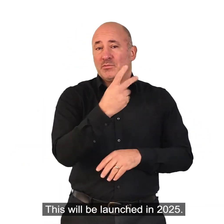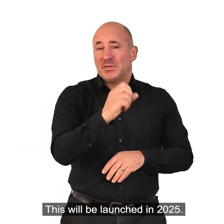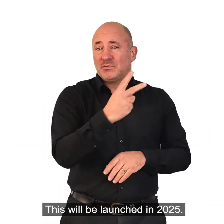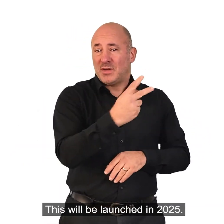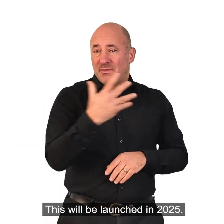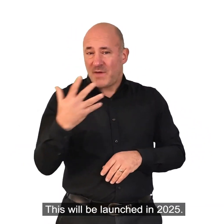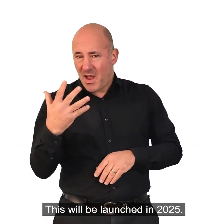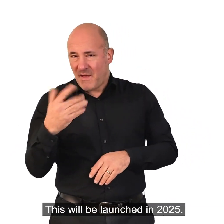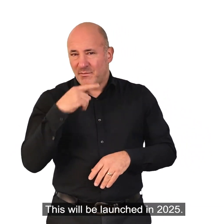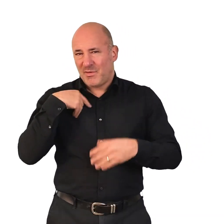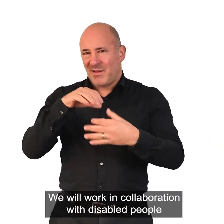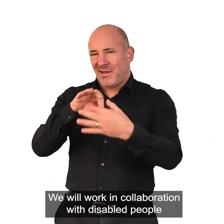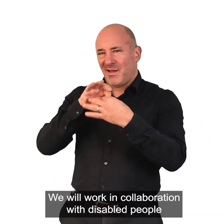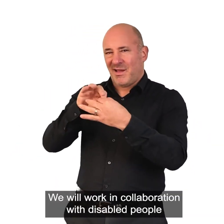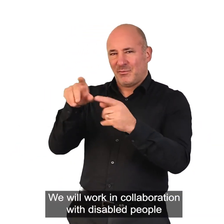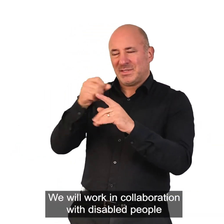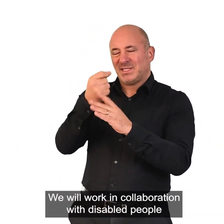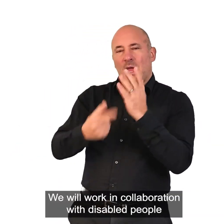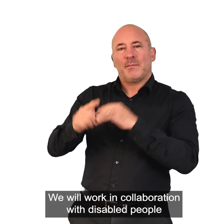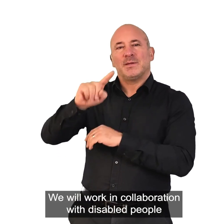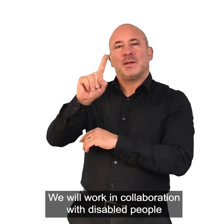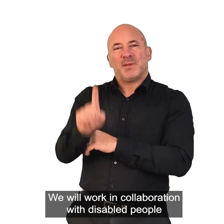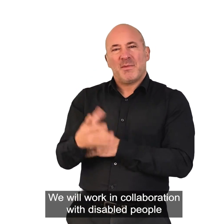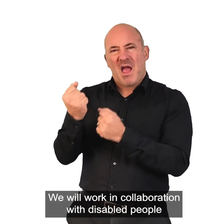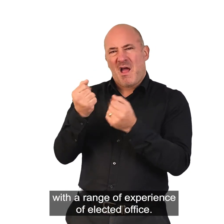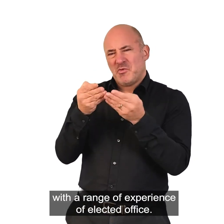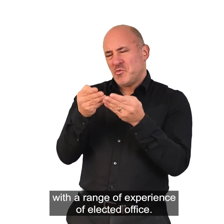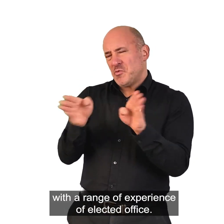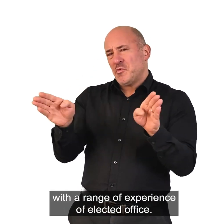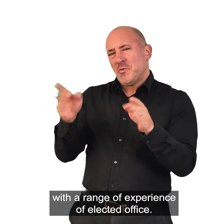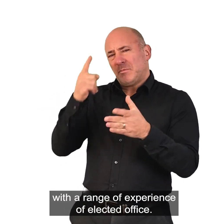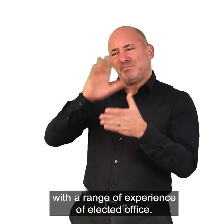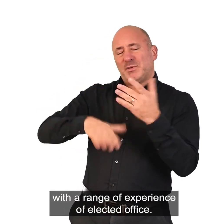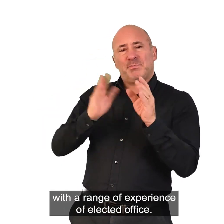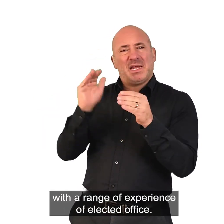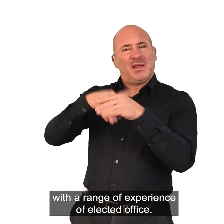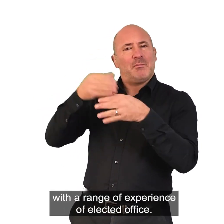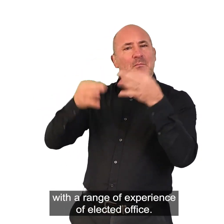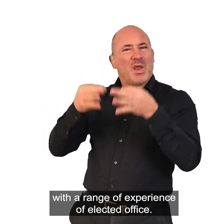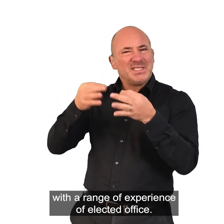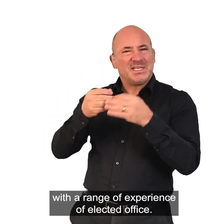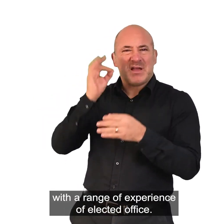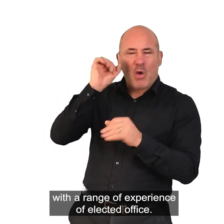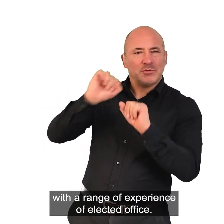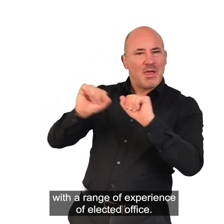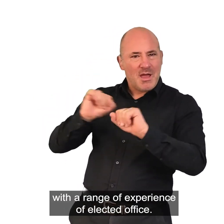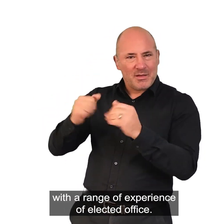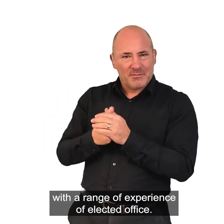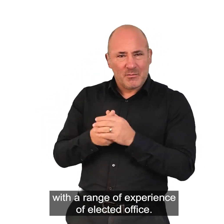This will be launched in 2025. We will work in collaboration with disabled people with a range of experience of elected